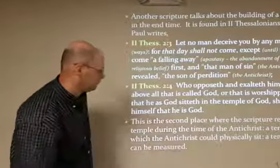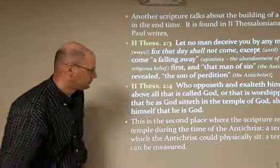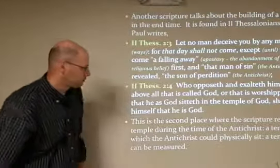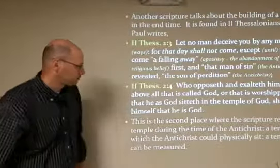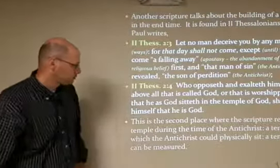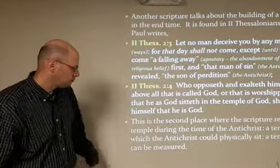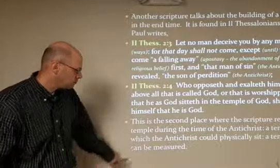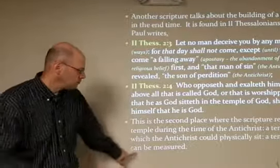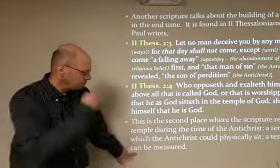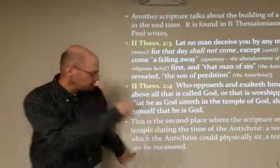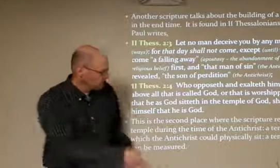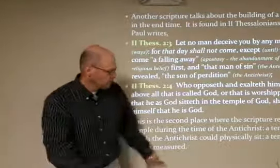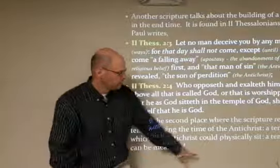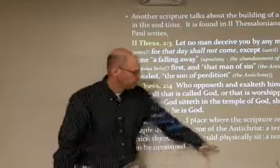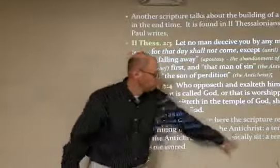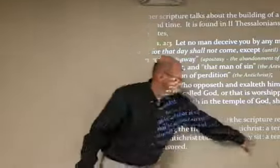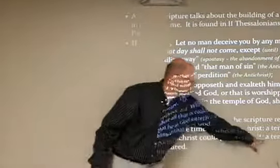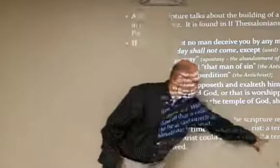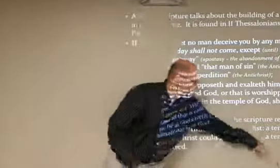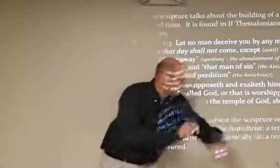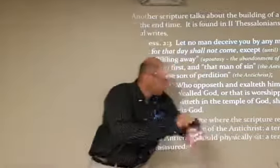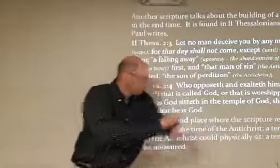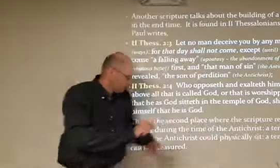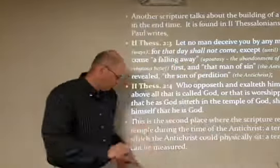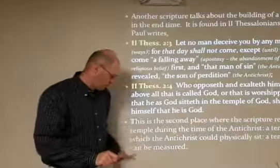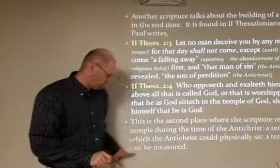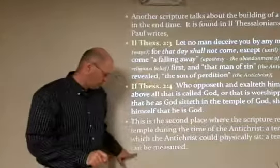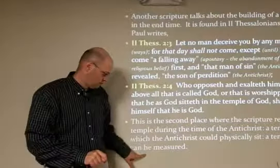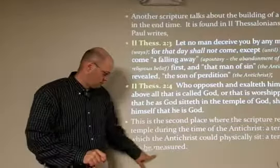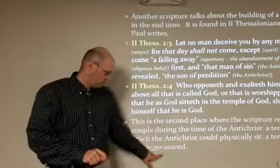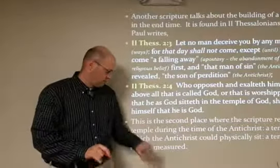that can be measured. So the point of this